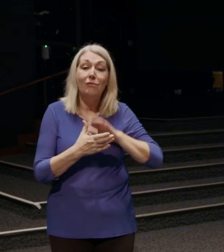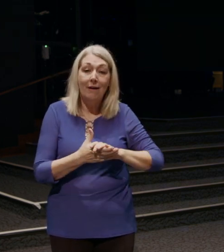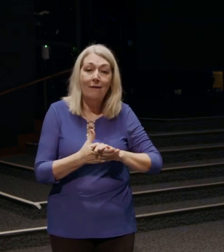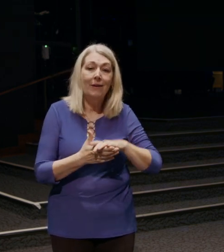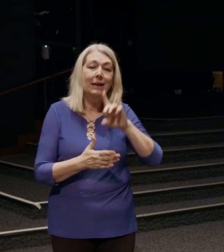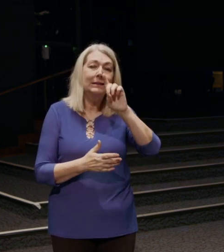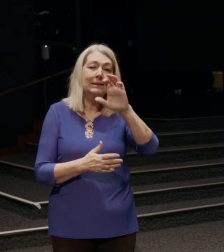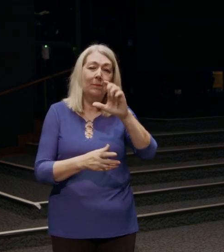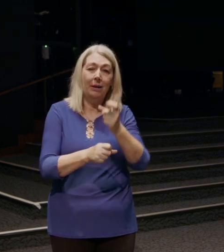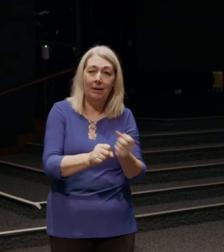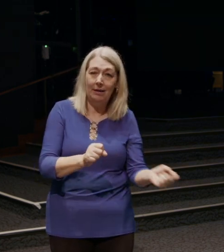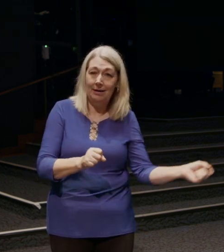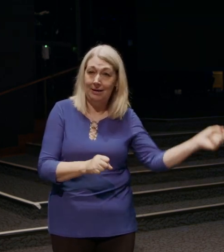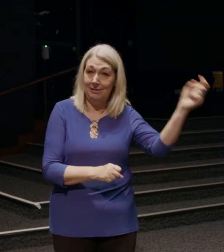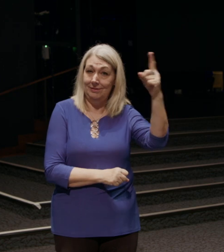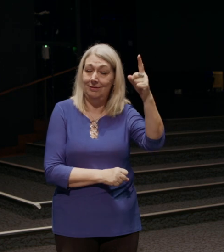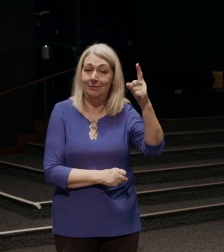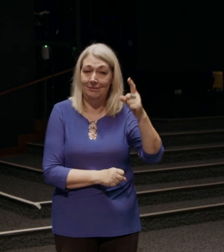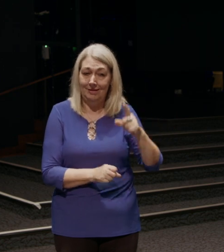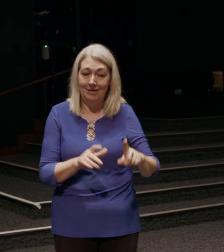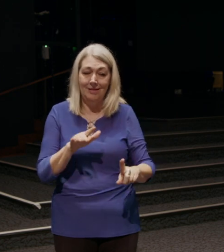next year.